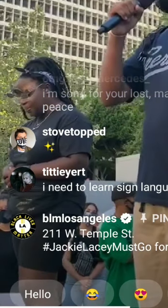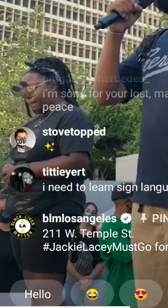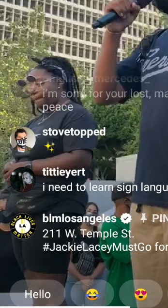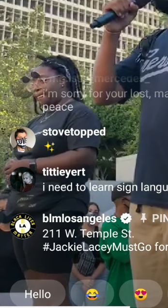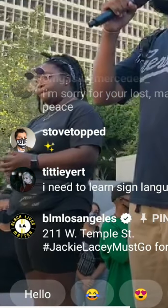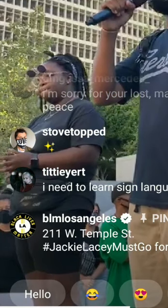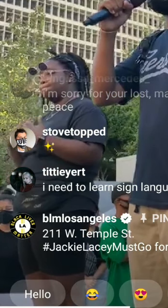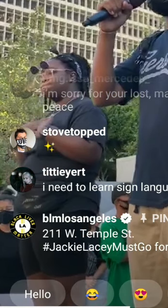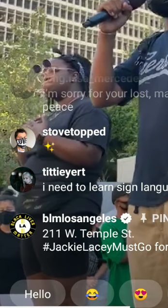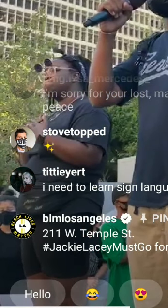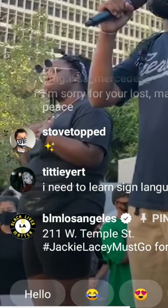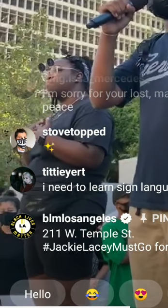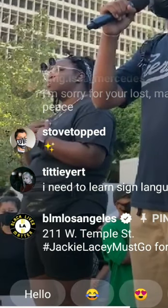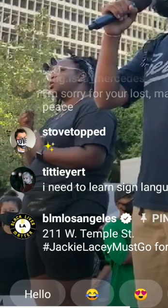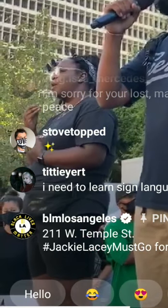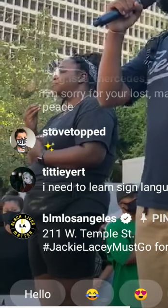us.